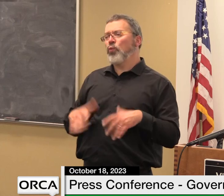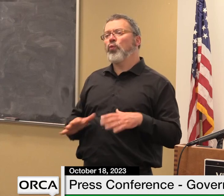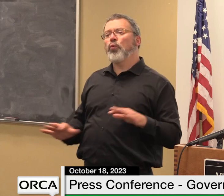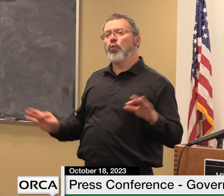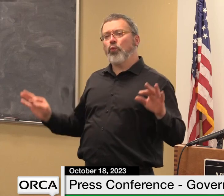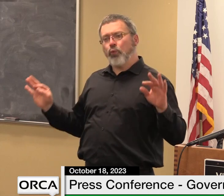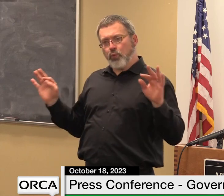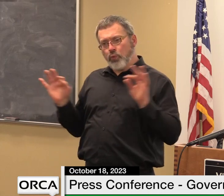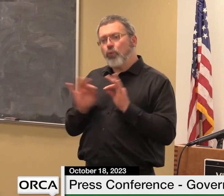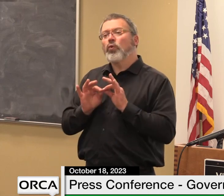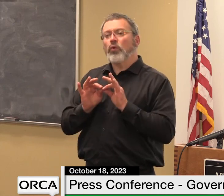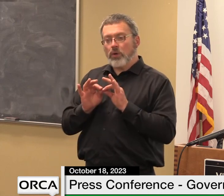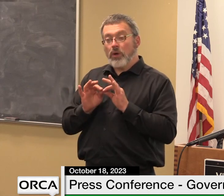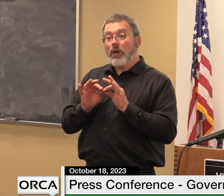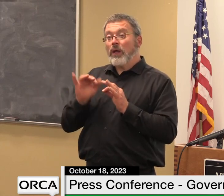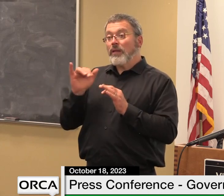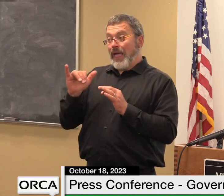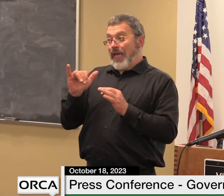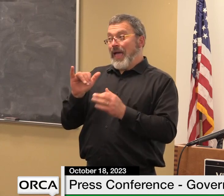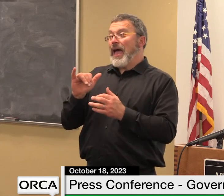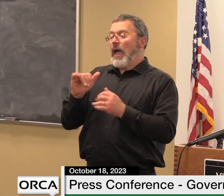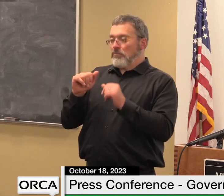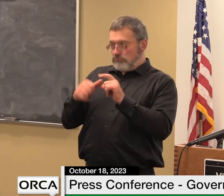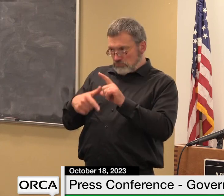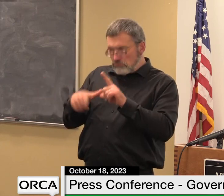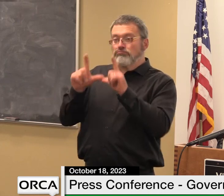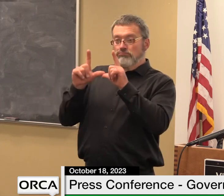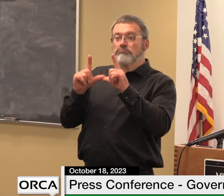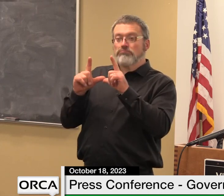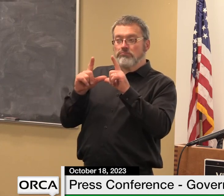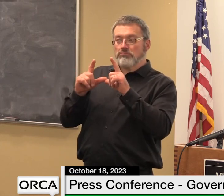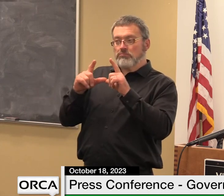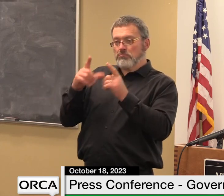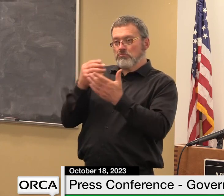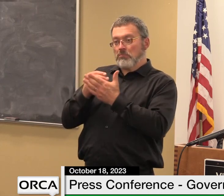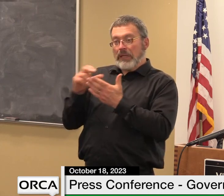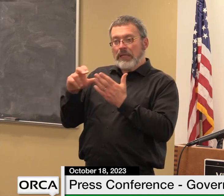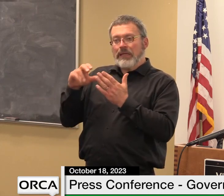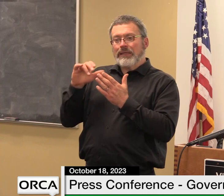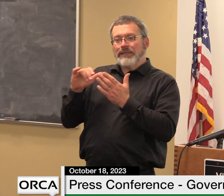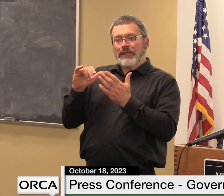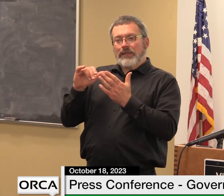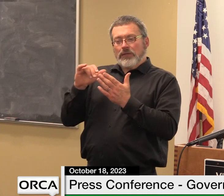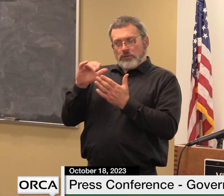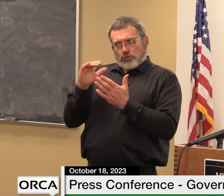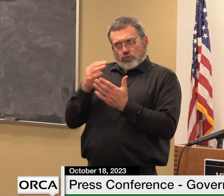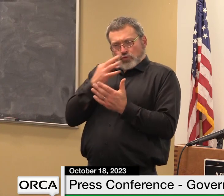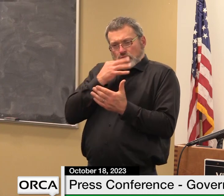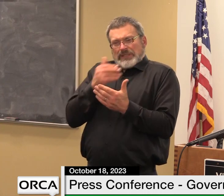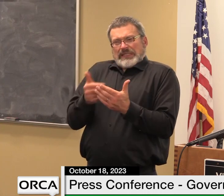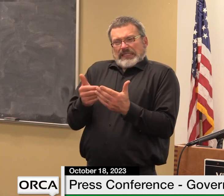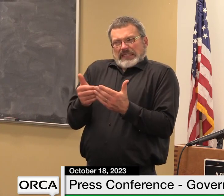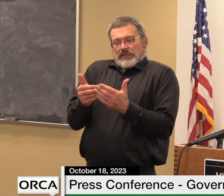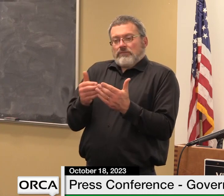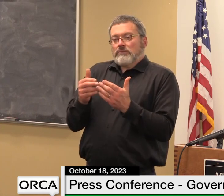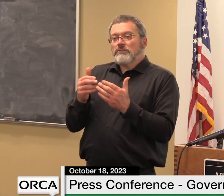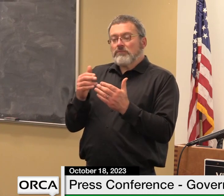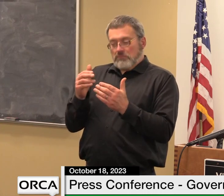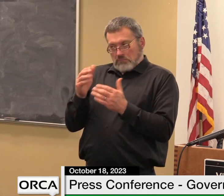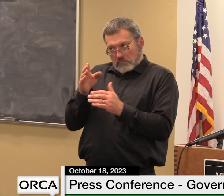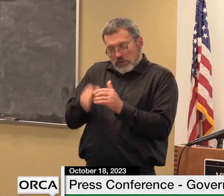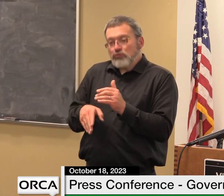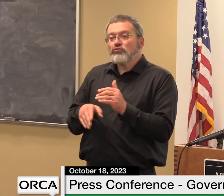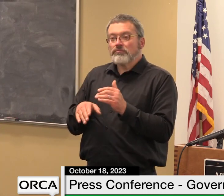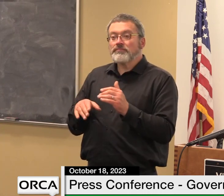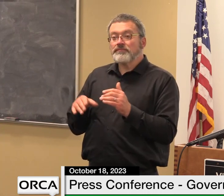for reauthorization this year. There is a deadline that is approaching. A lot of the talk out of Washington is